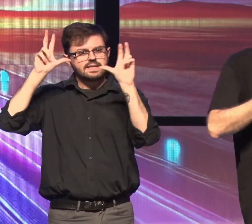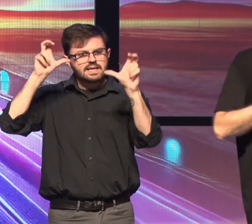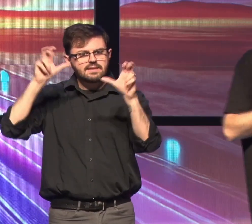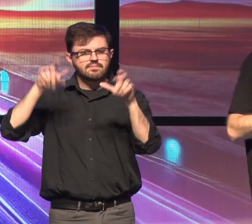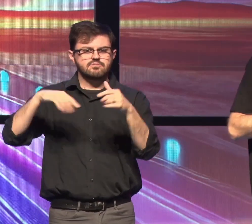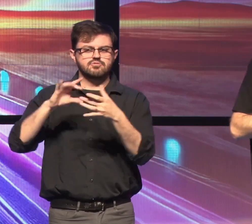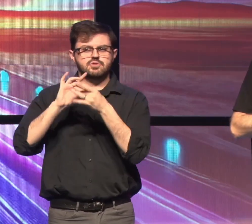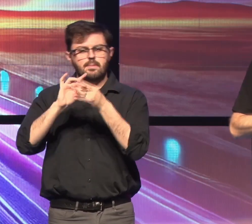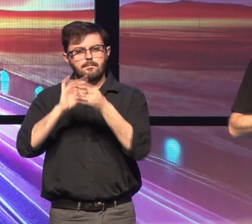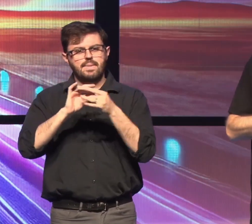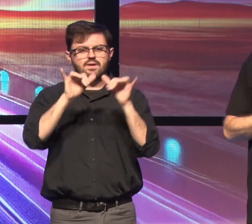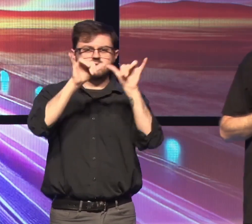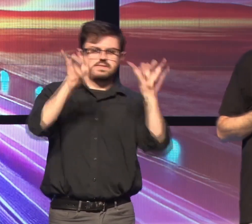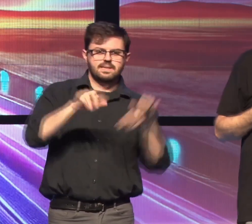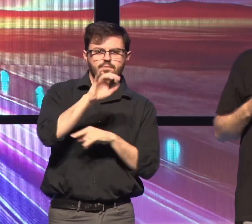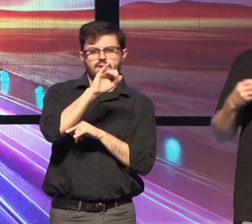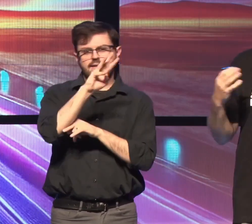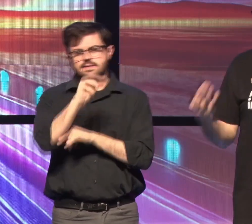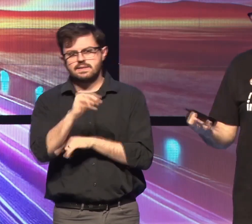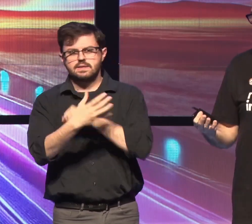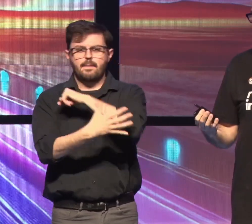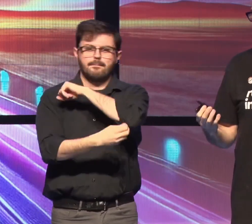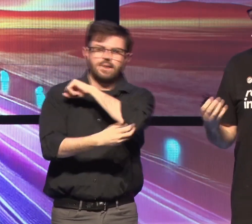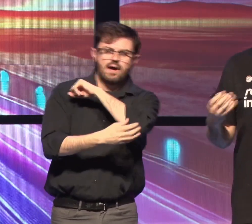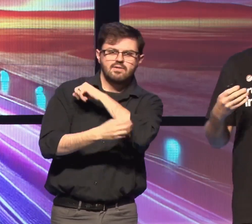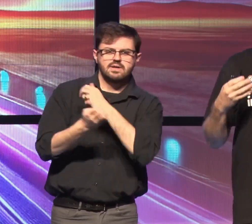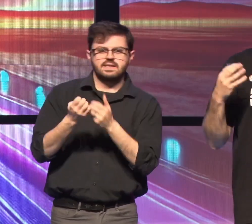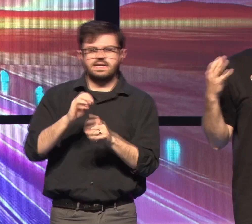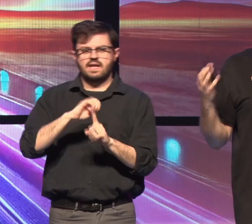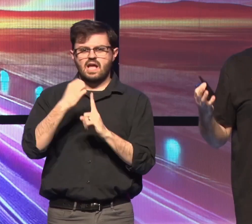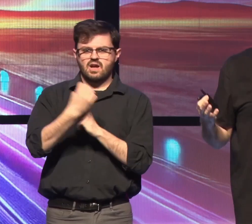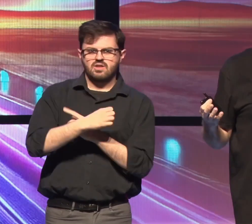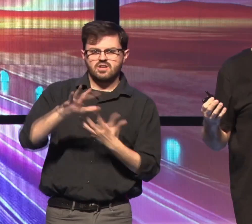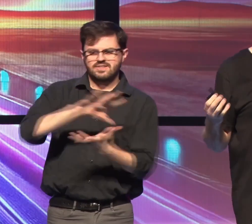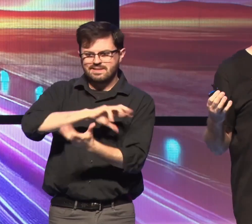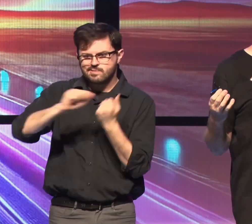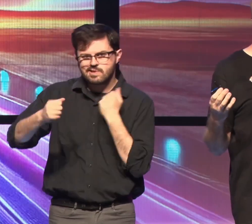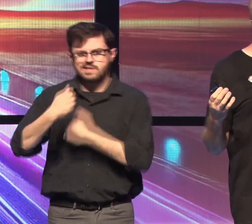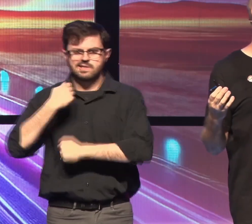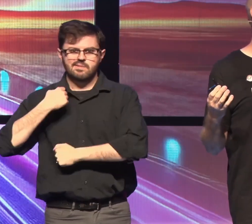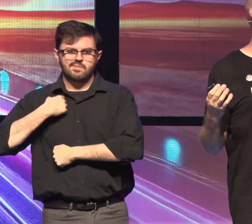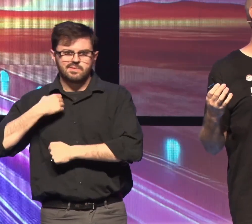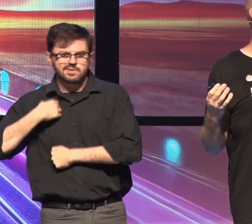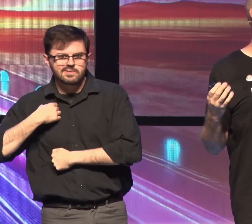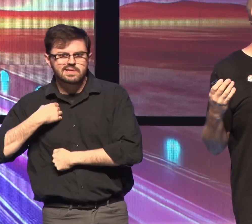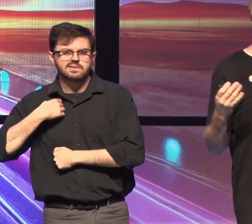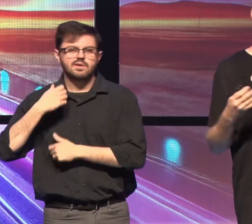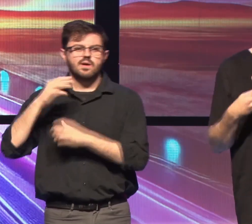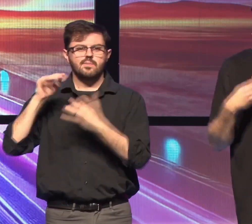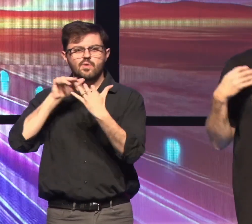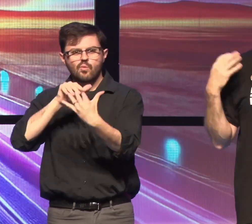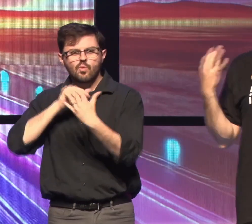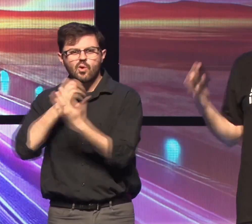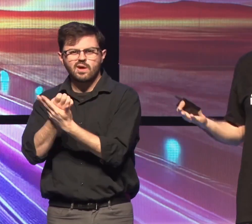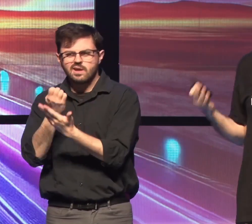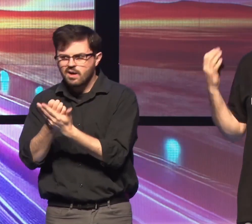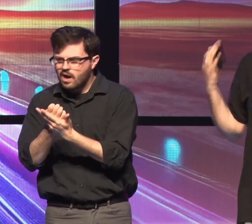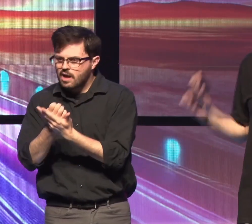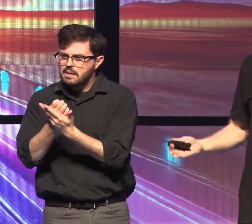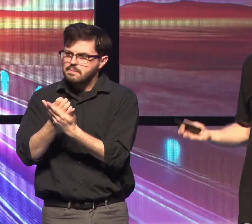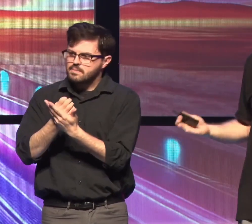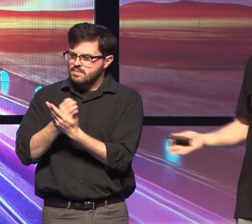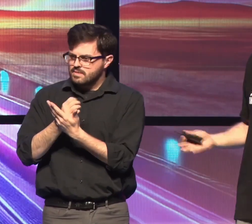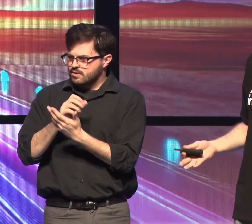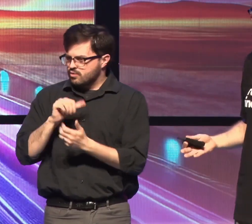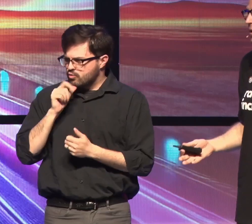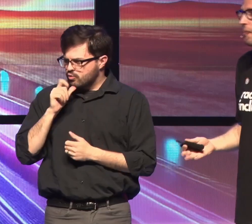poverty, ecological devastation, militarism, war economy. I'm trying to think who else I could